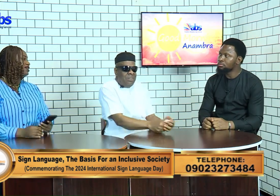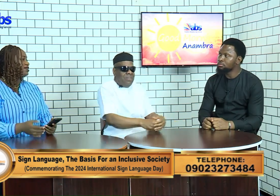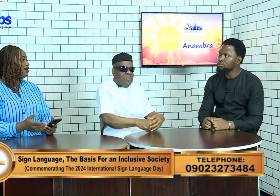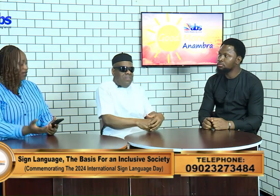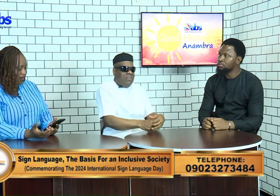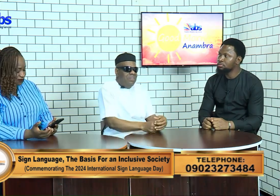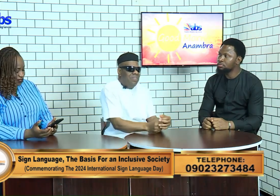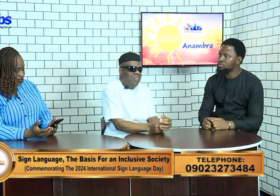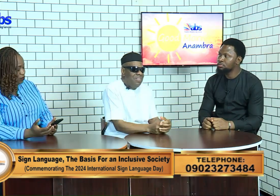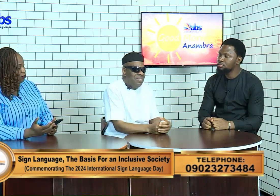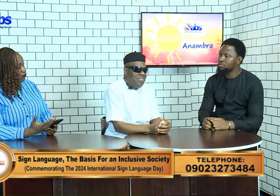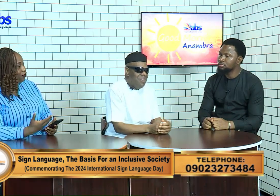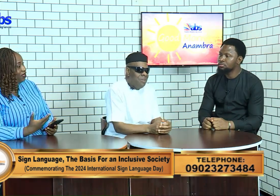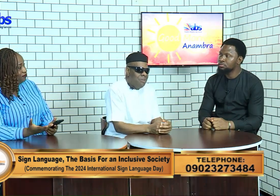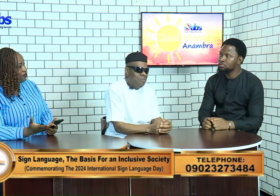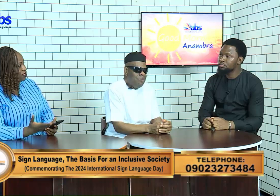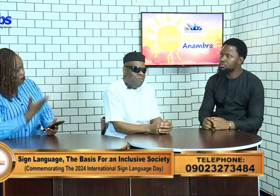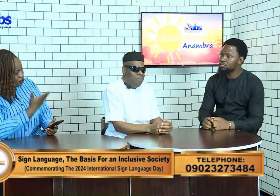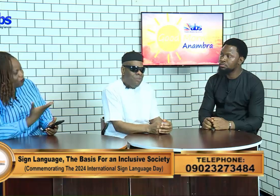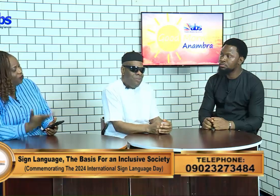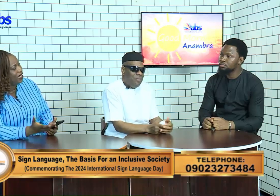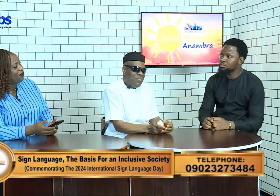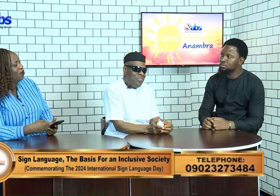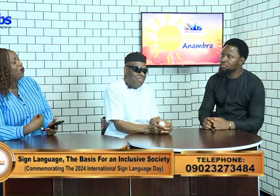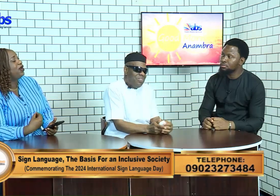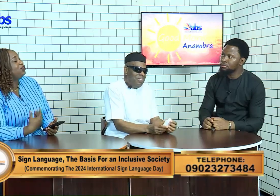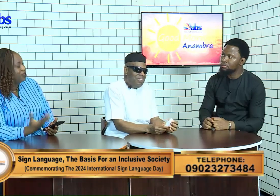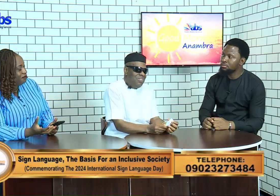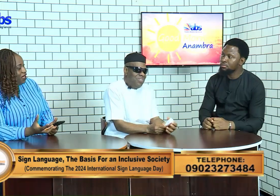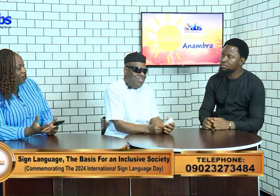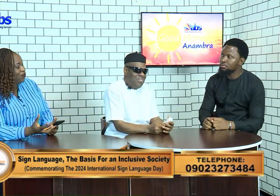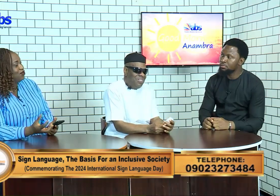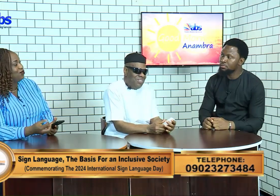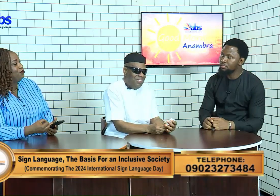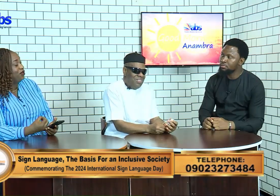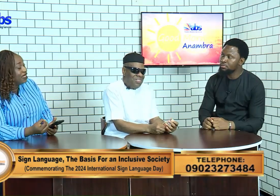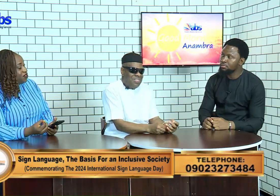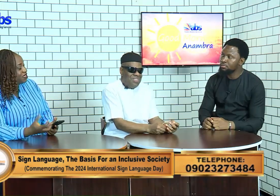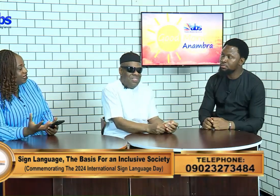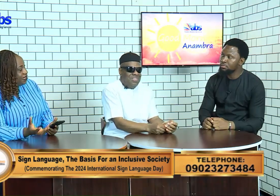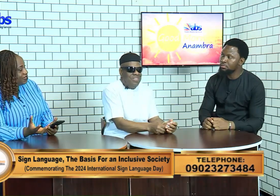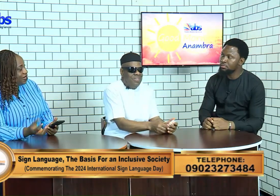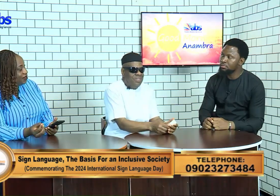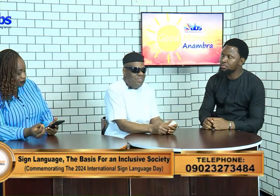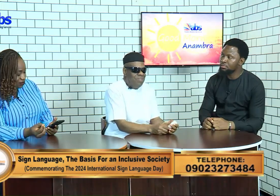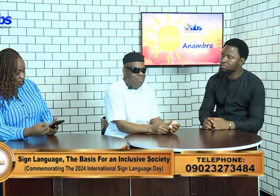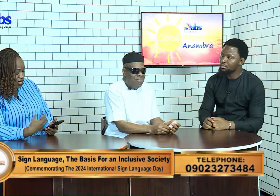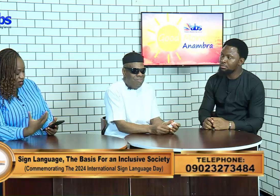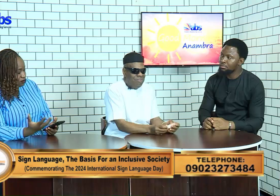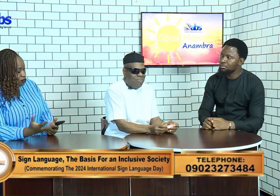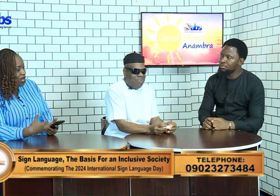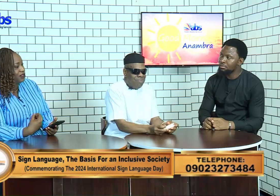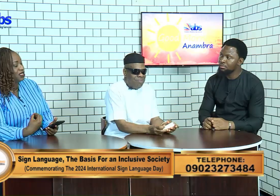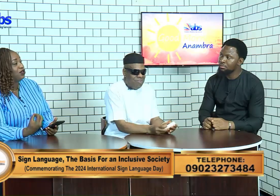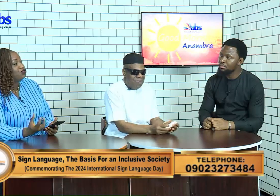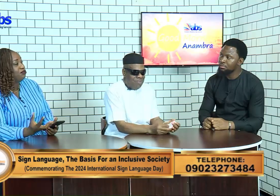learning sign language, for individuals, for someone like you. What actually made you to, pick interest in learning sign language, and